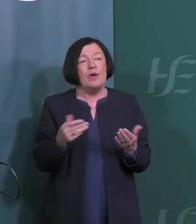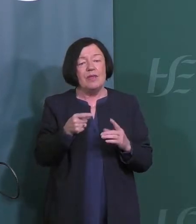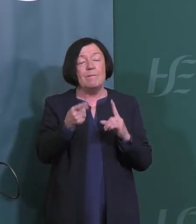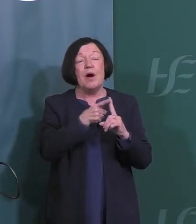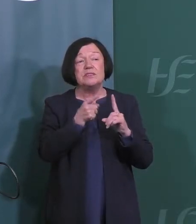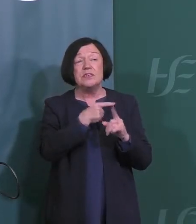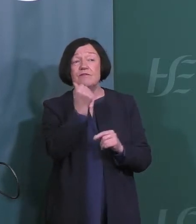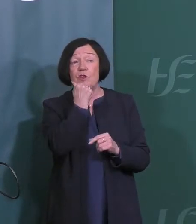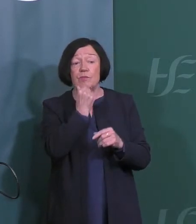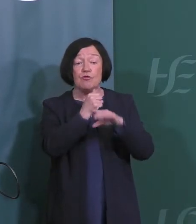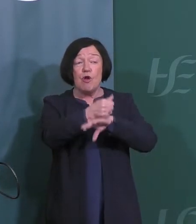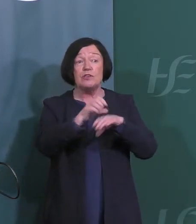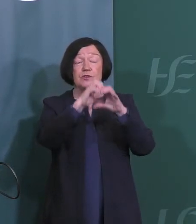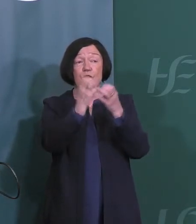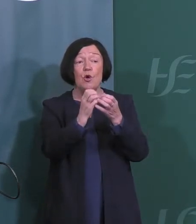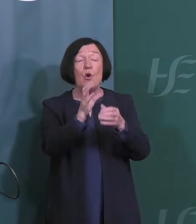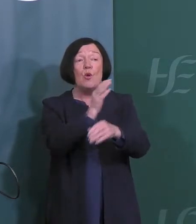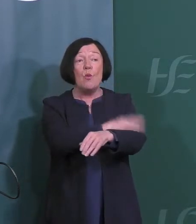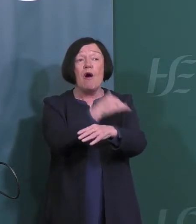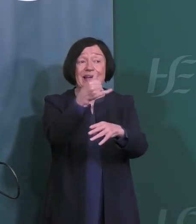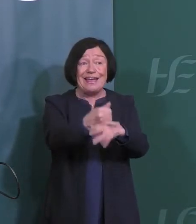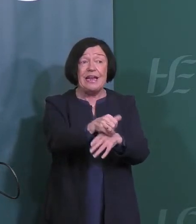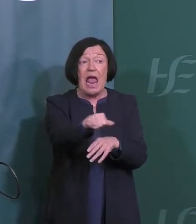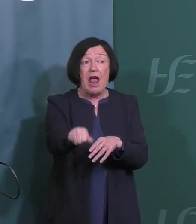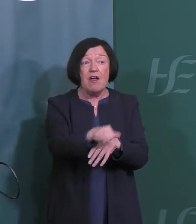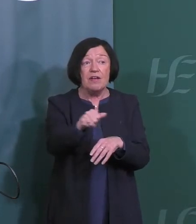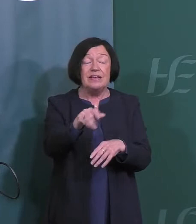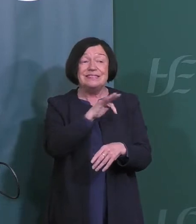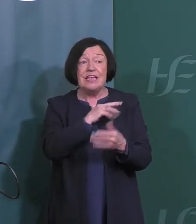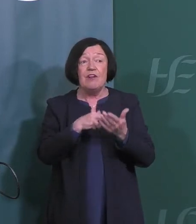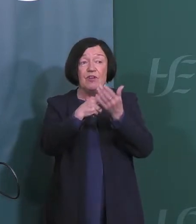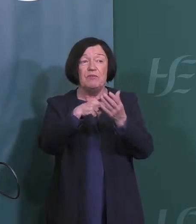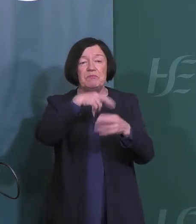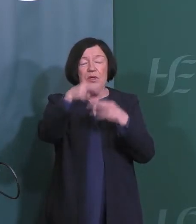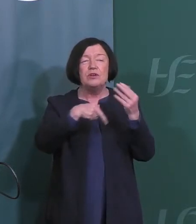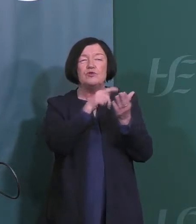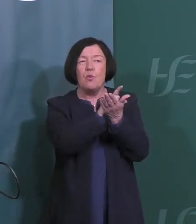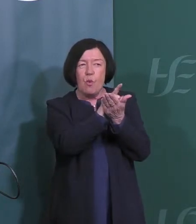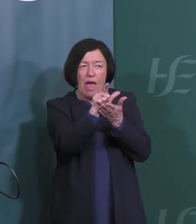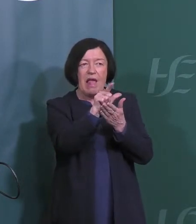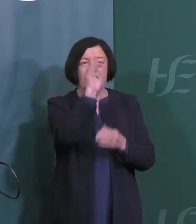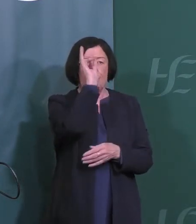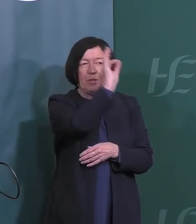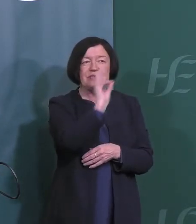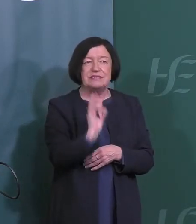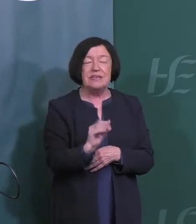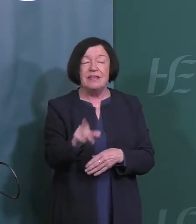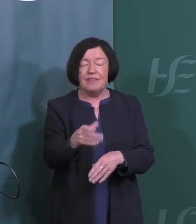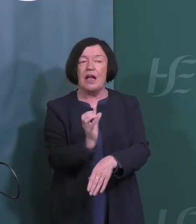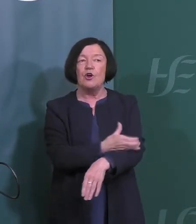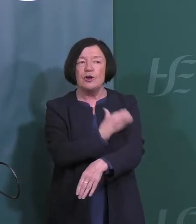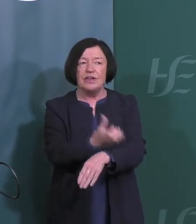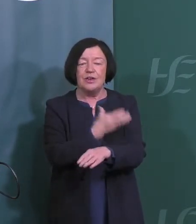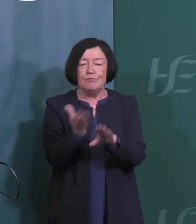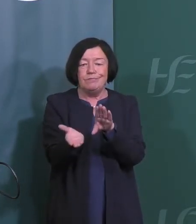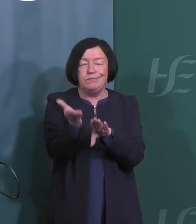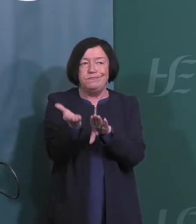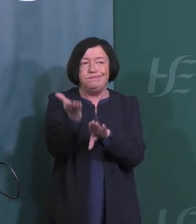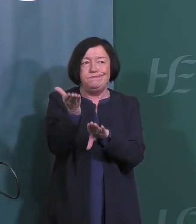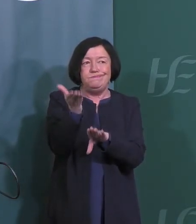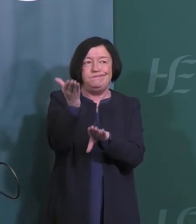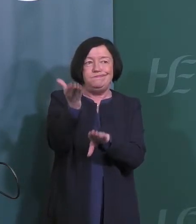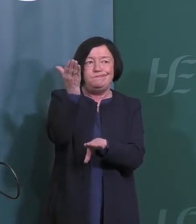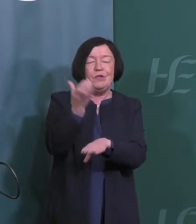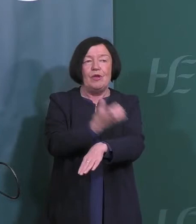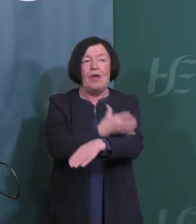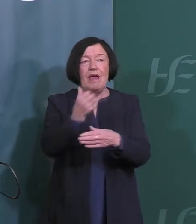positivity rate across the community walk-in sites and self-referrals is around about 12%. So that is continuing to rise. We continue